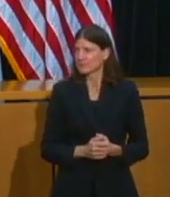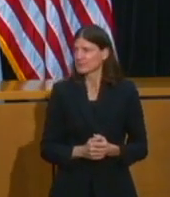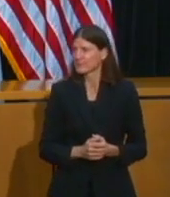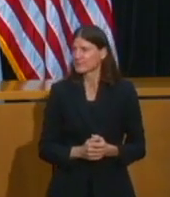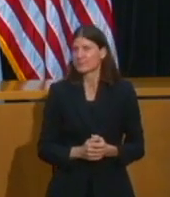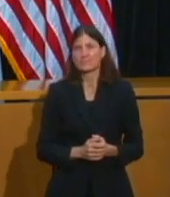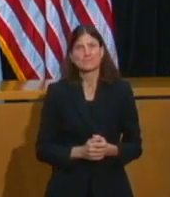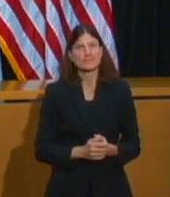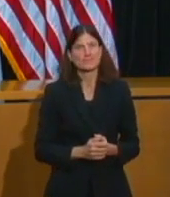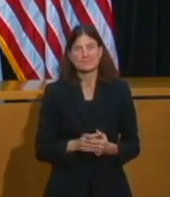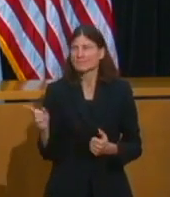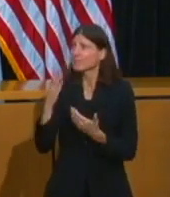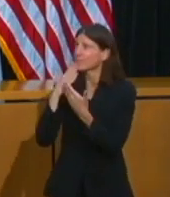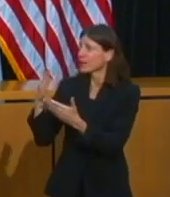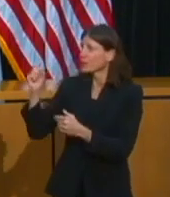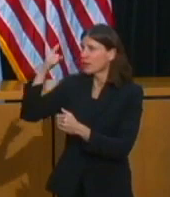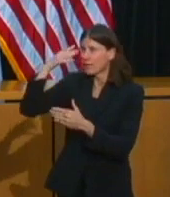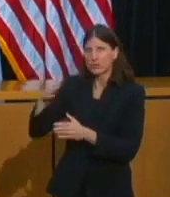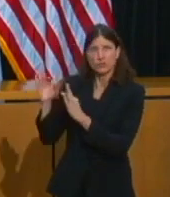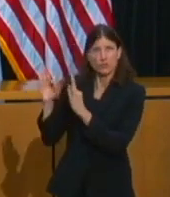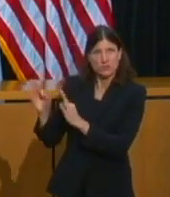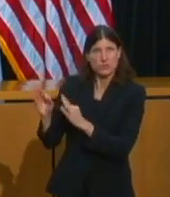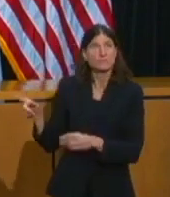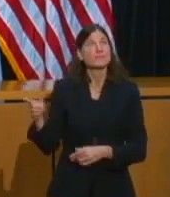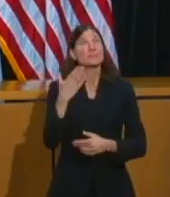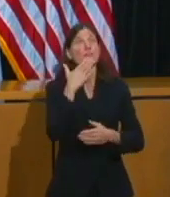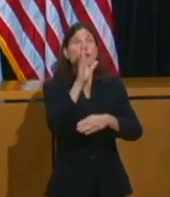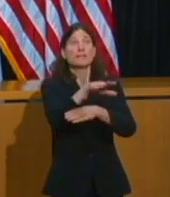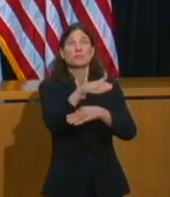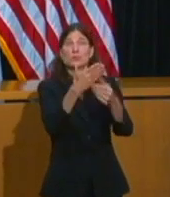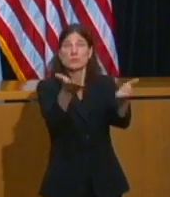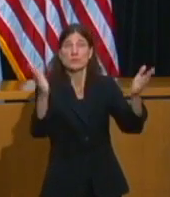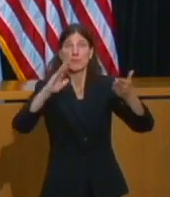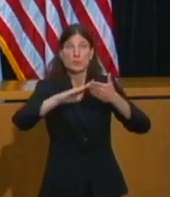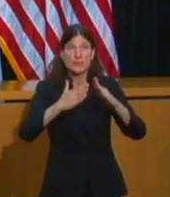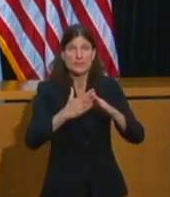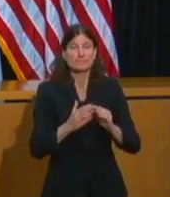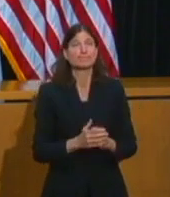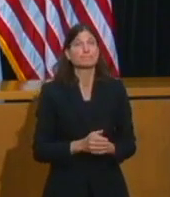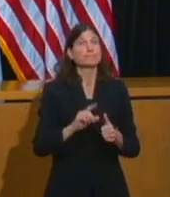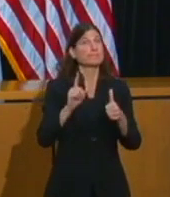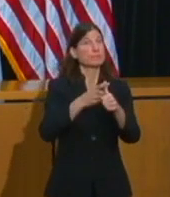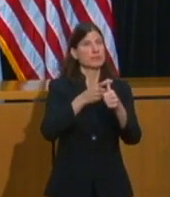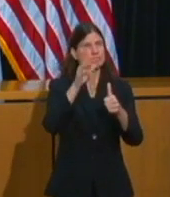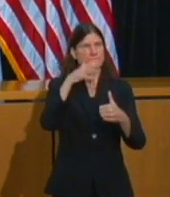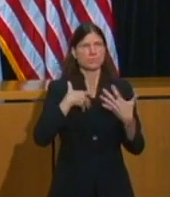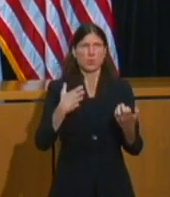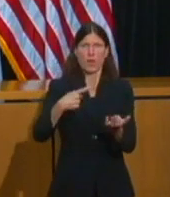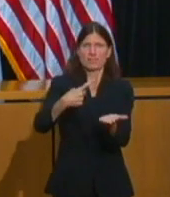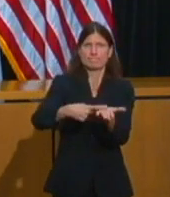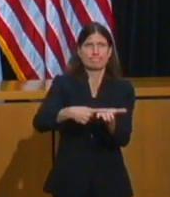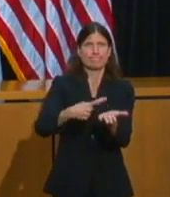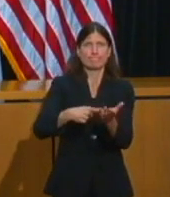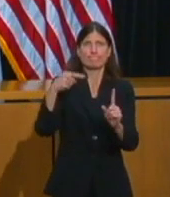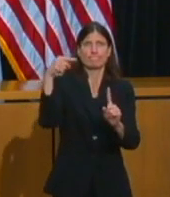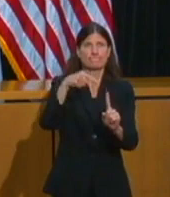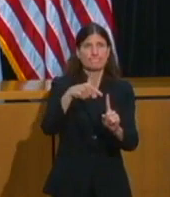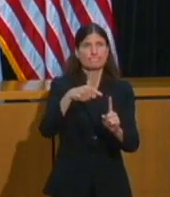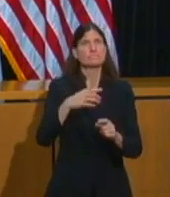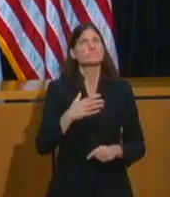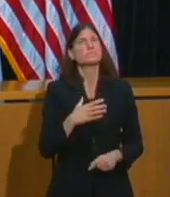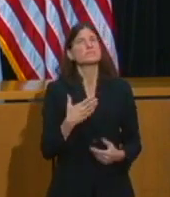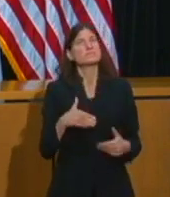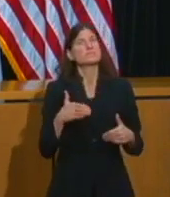Thank you, Governor, and good afternoon. First, I just want to say that I join the Governor in expressing